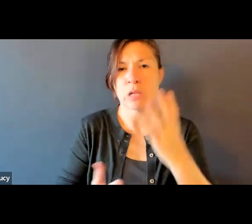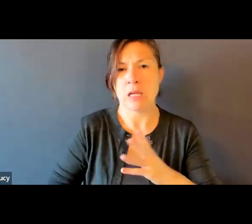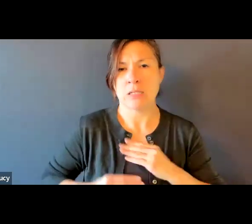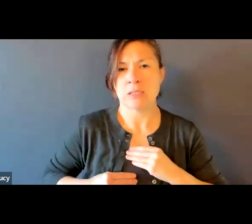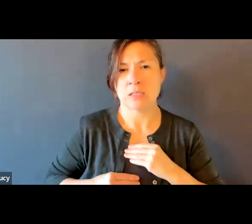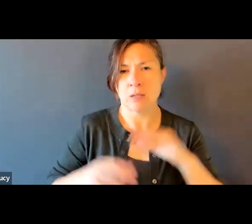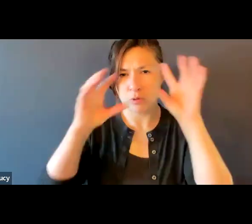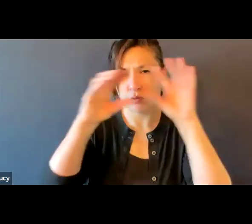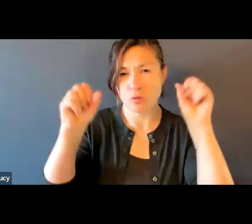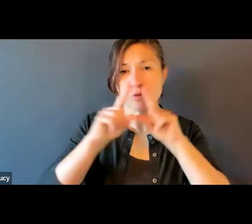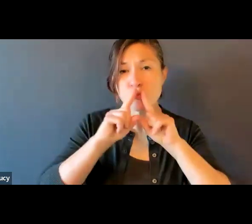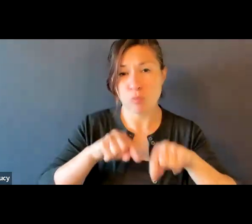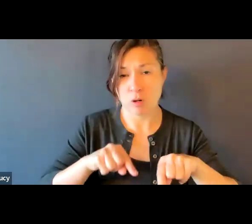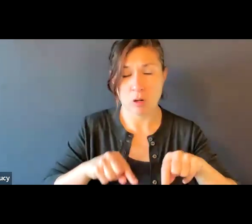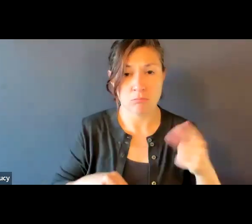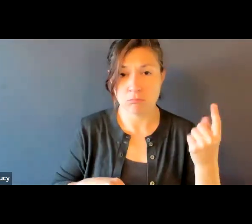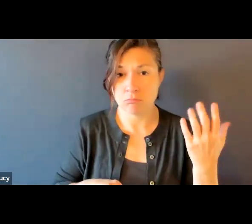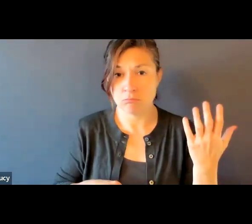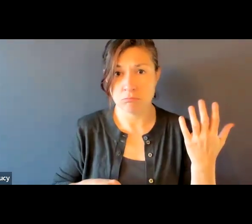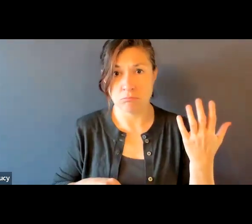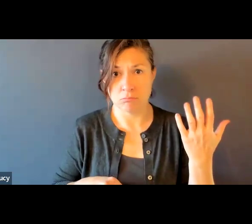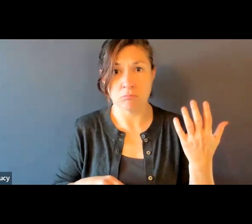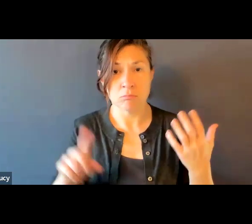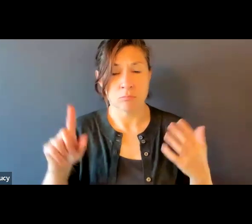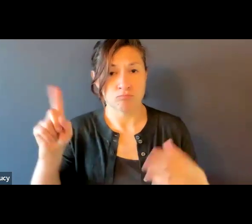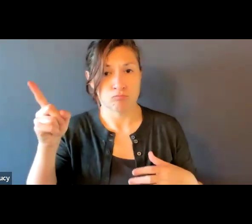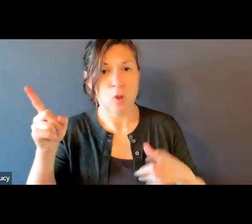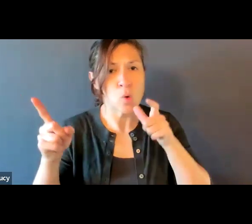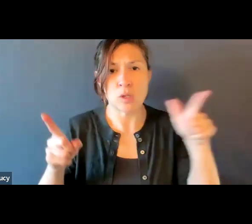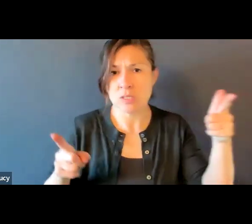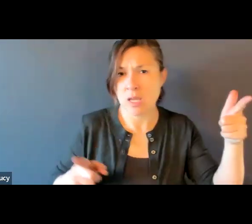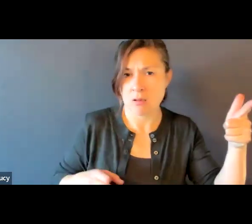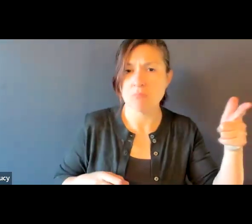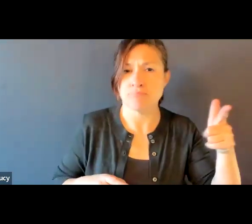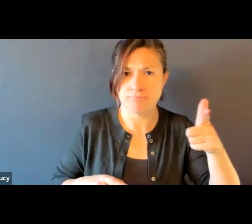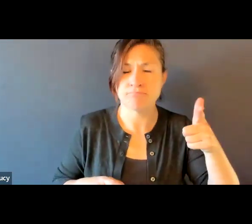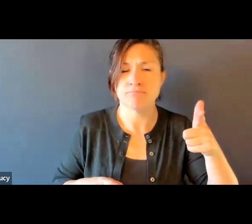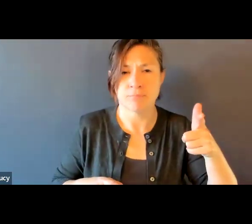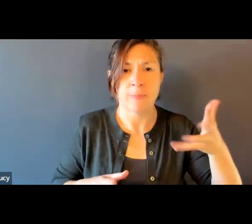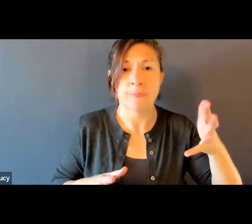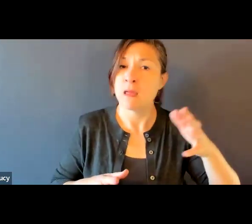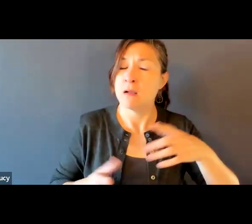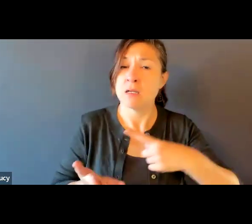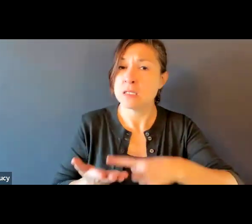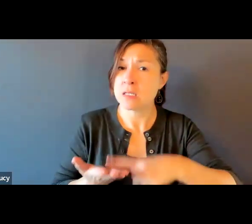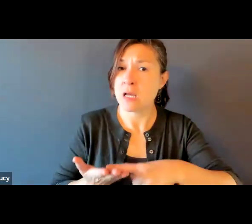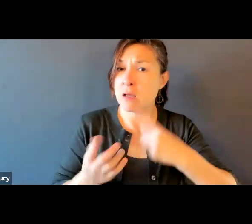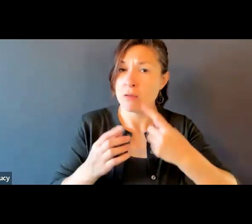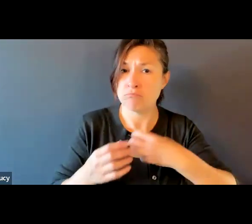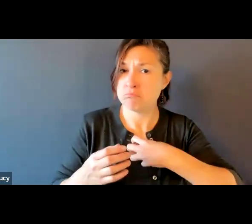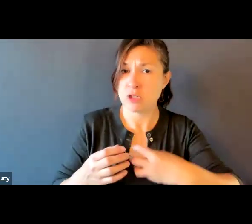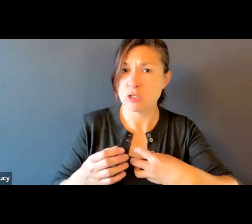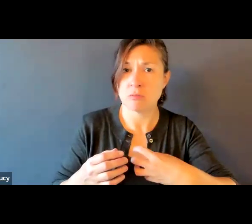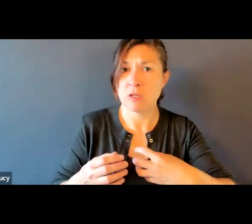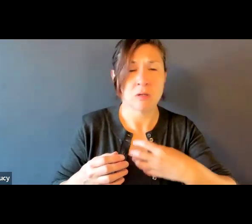the superintendent's report. Is there a motion? So moved. Thank you. Is there a second? Second. Is there any discussion or objection to the motion? Is there